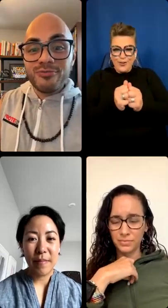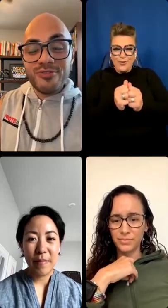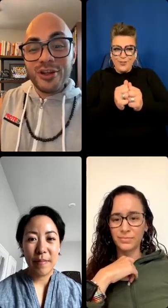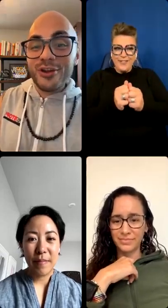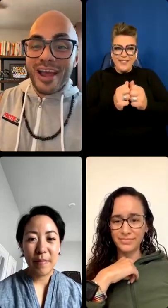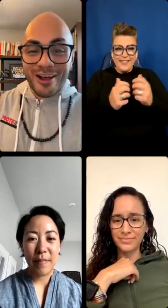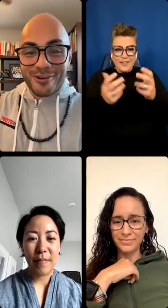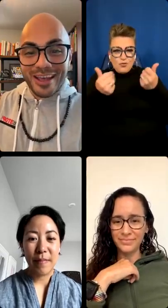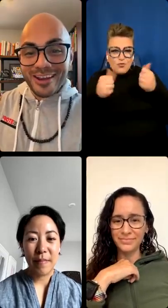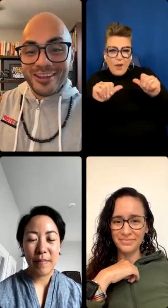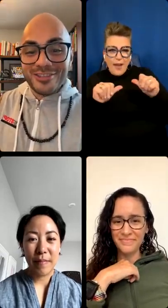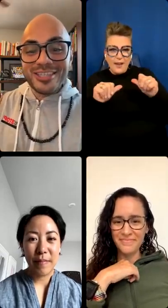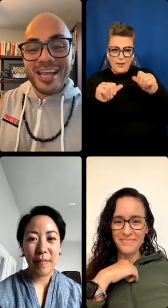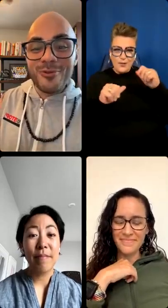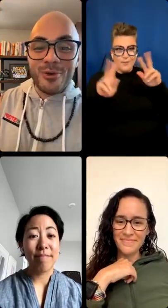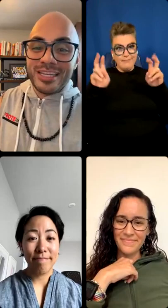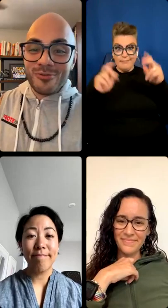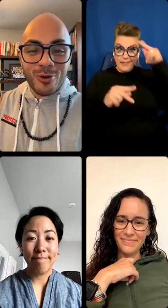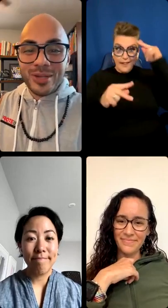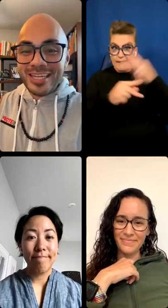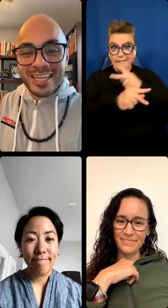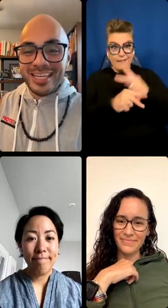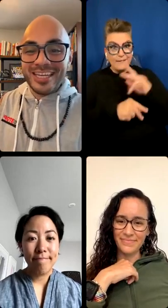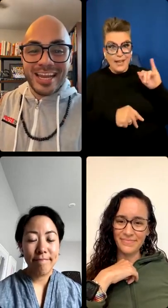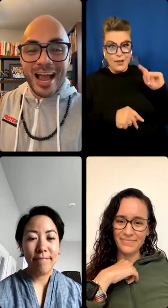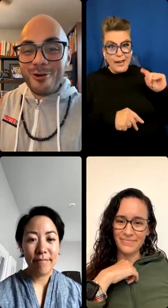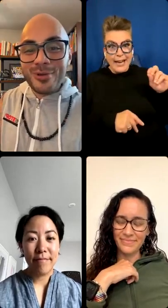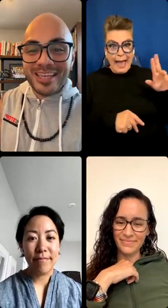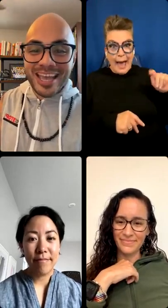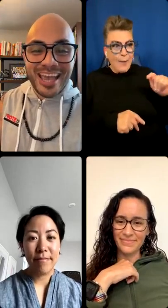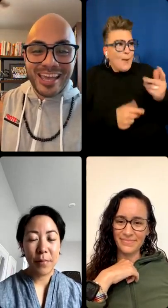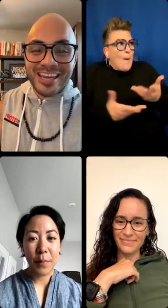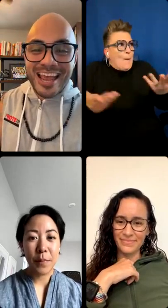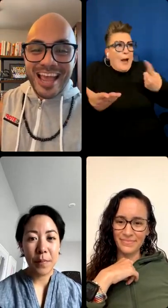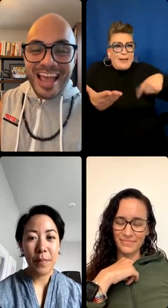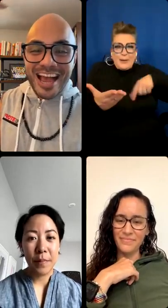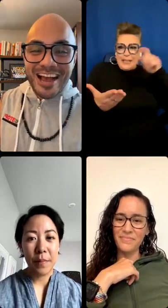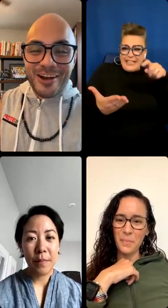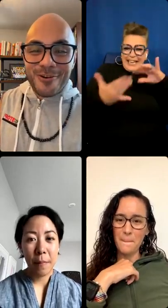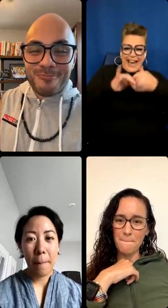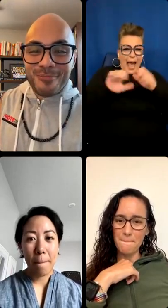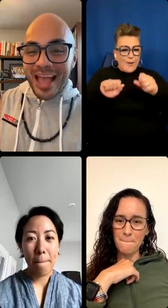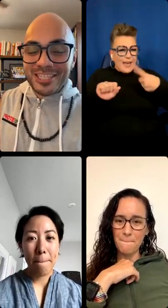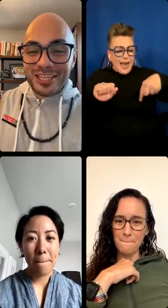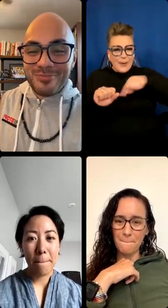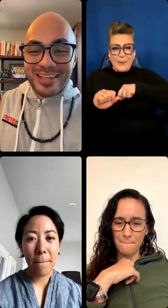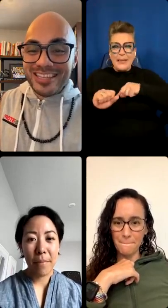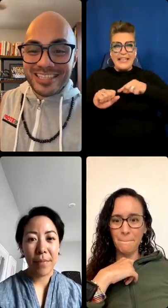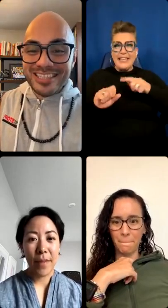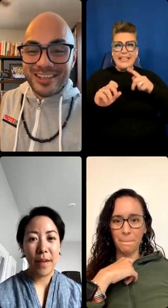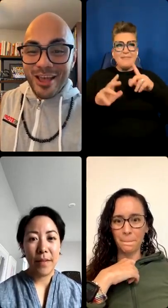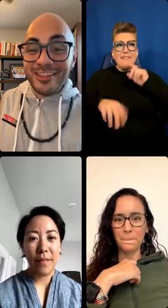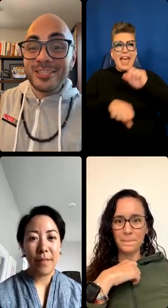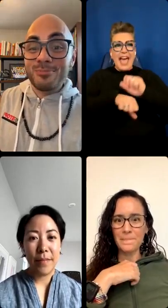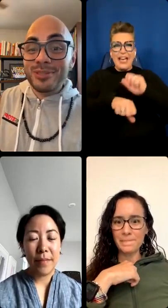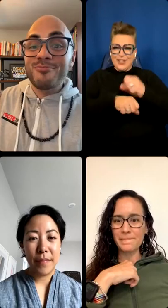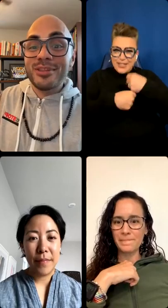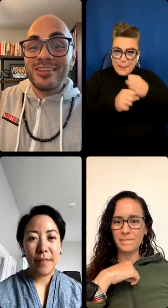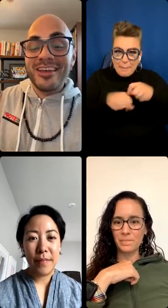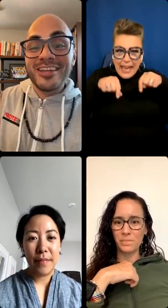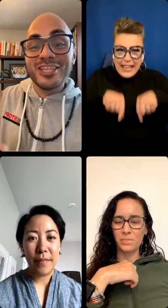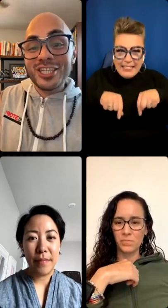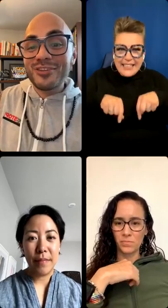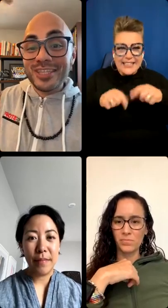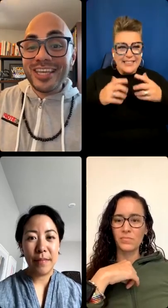to figure it out and understand what we need and how we can actually make this, at least